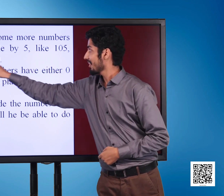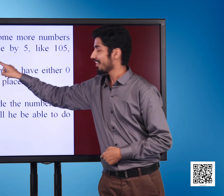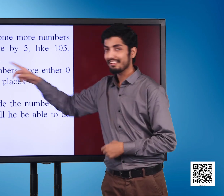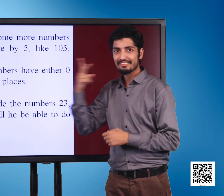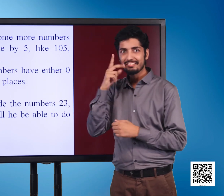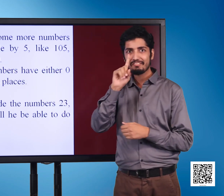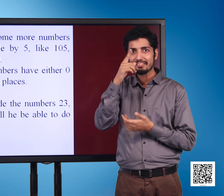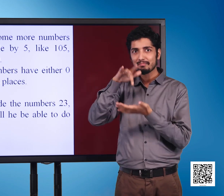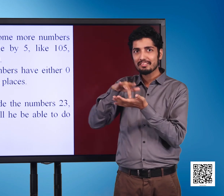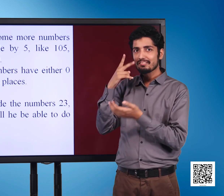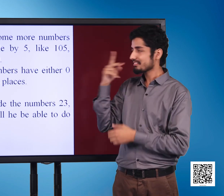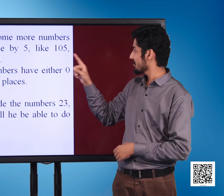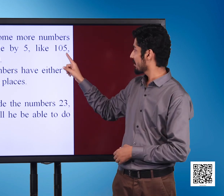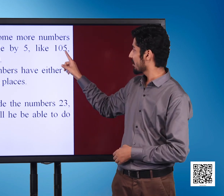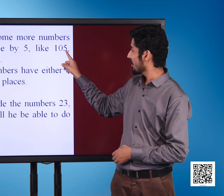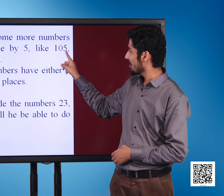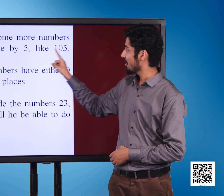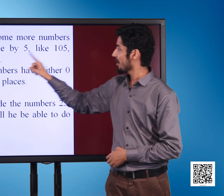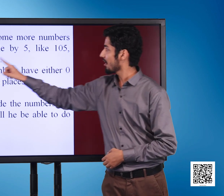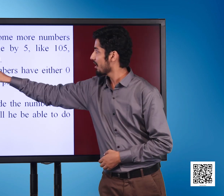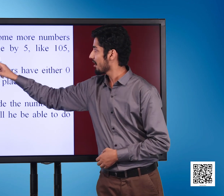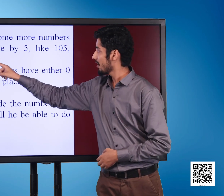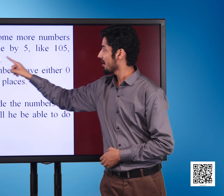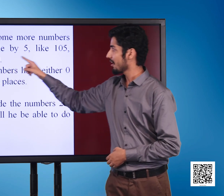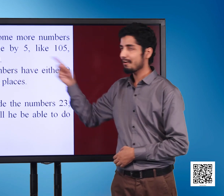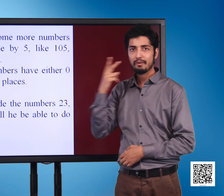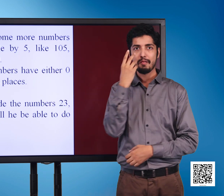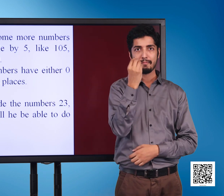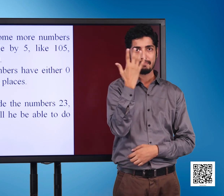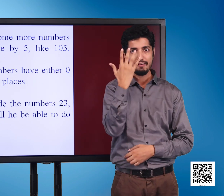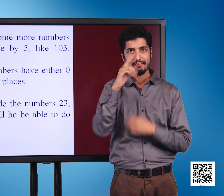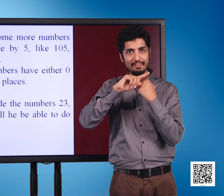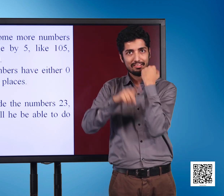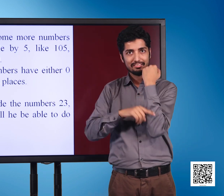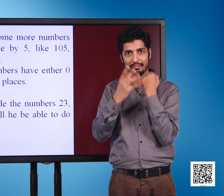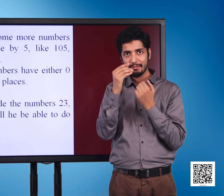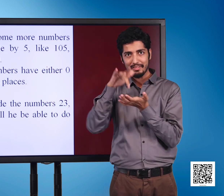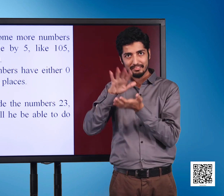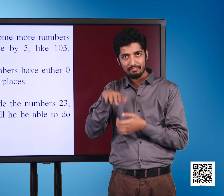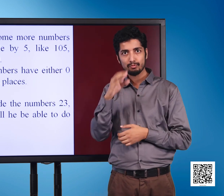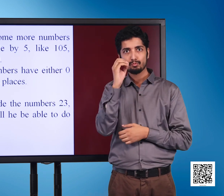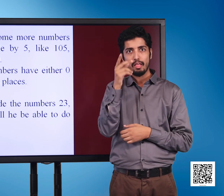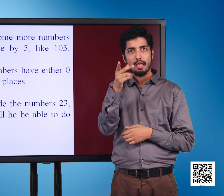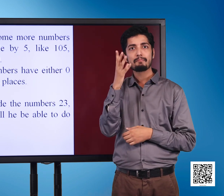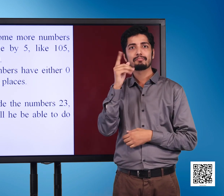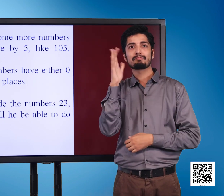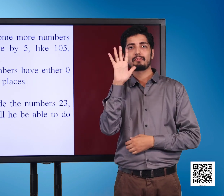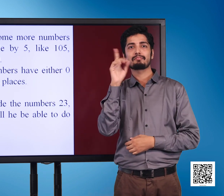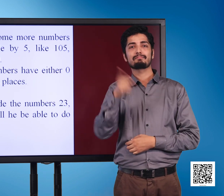6205, 3500. Again, these numbers have either 0 or 5 in their ones